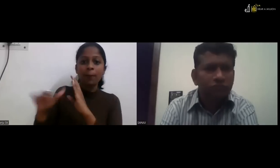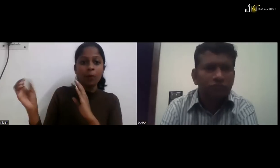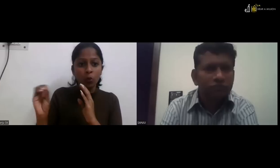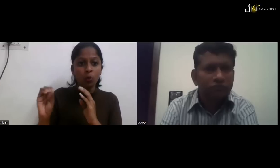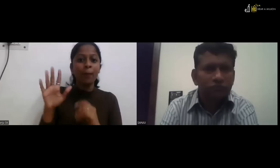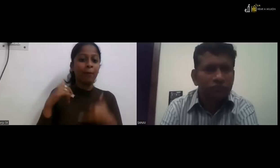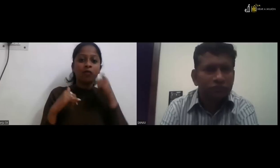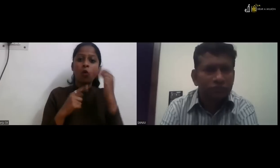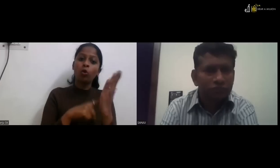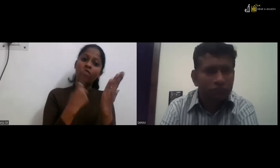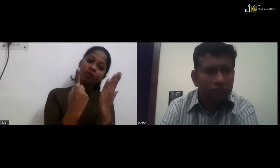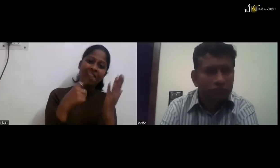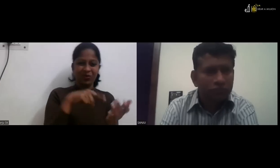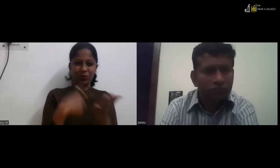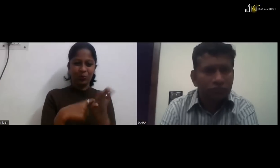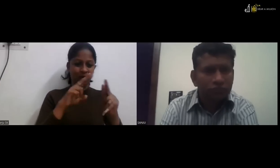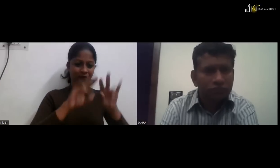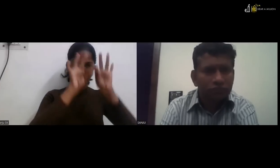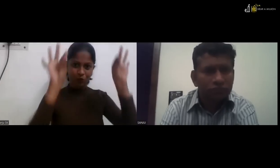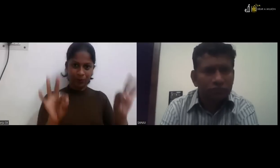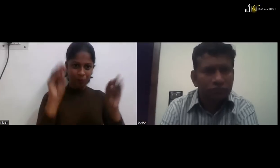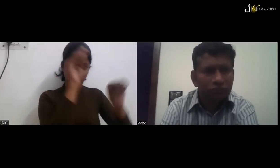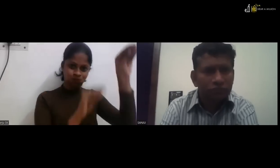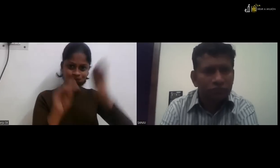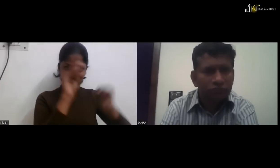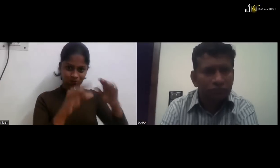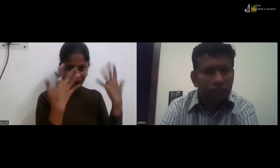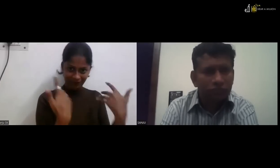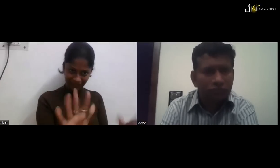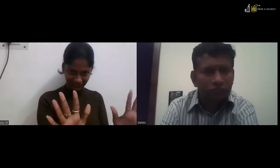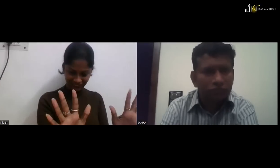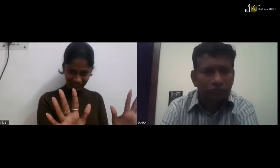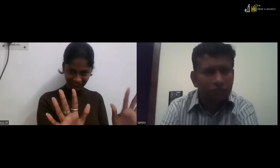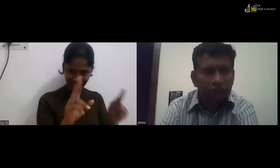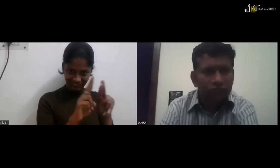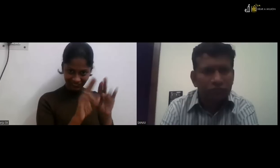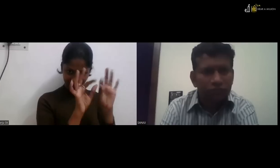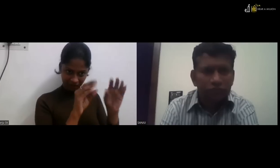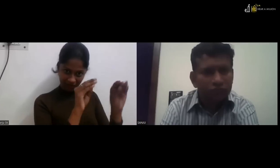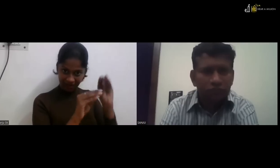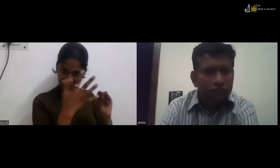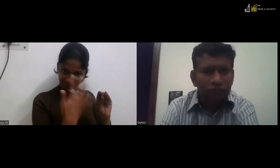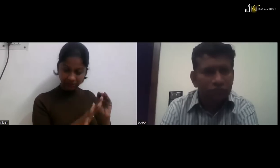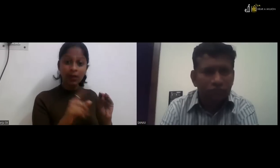So, for example, if a person like take a couple